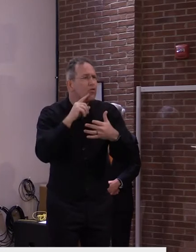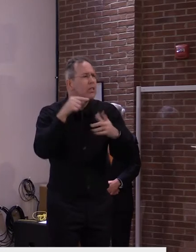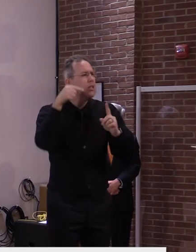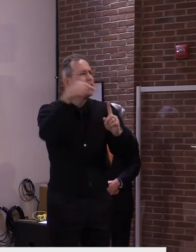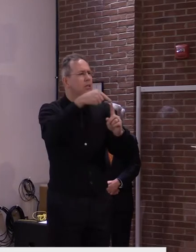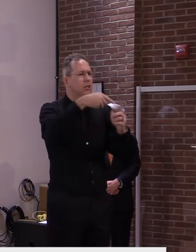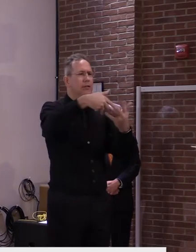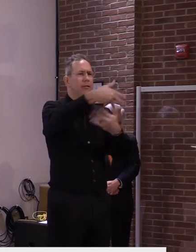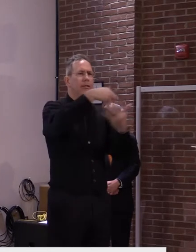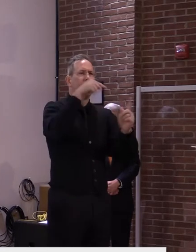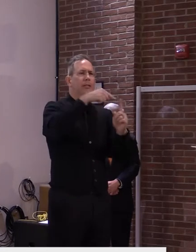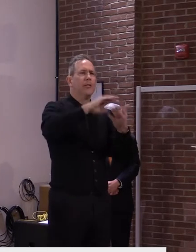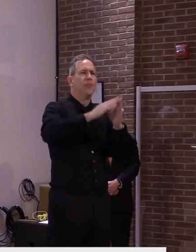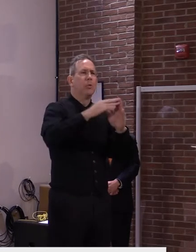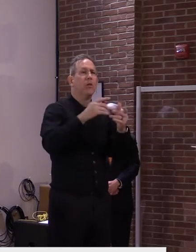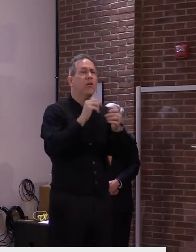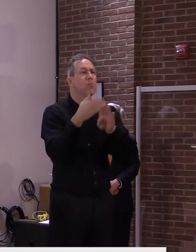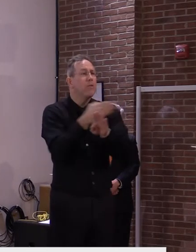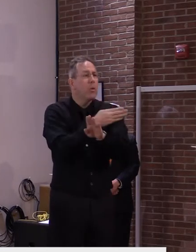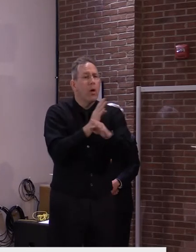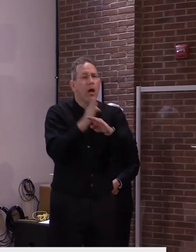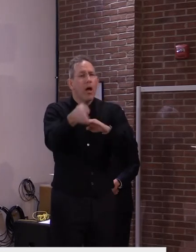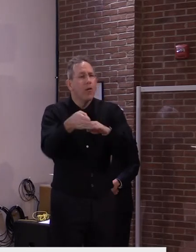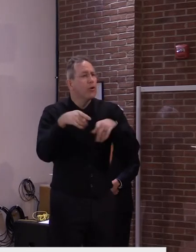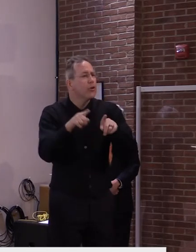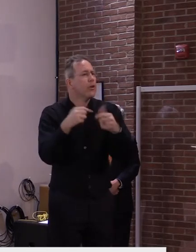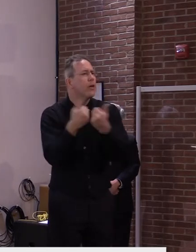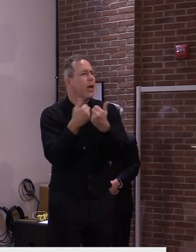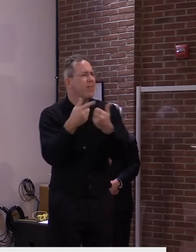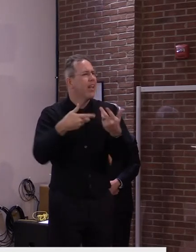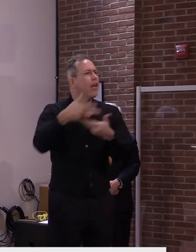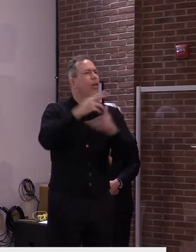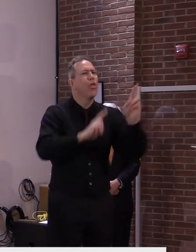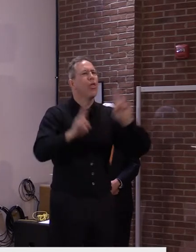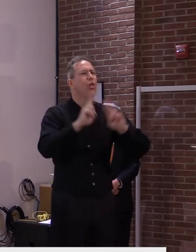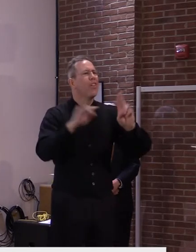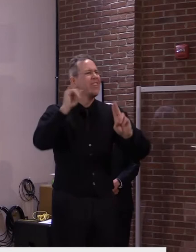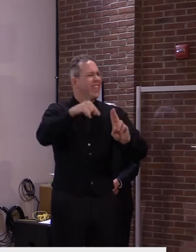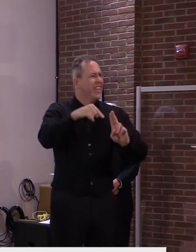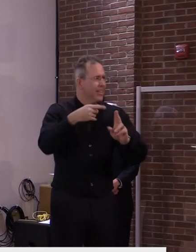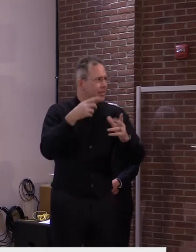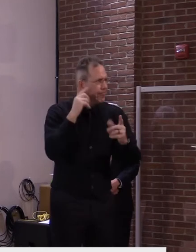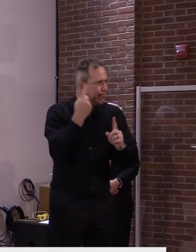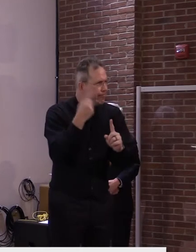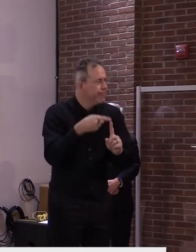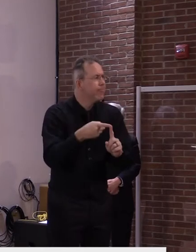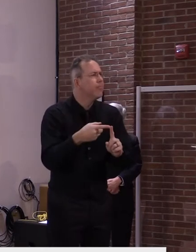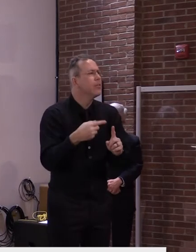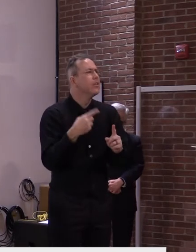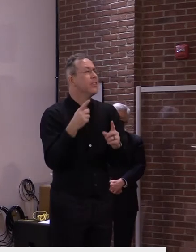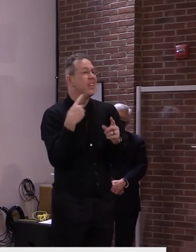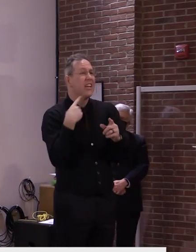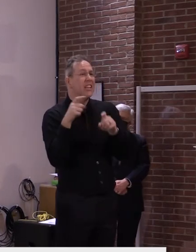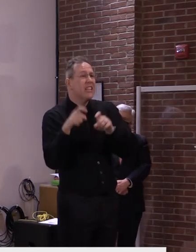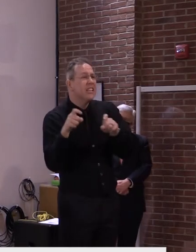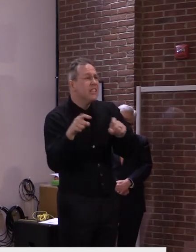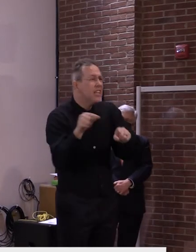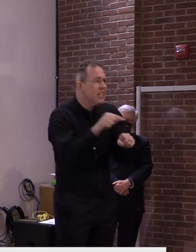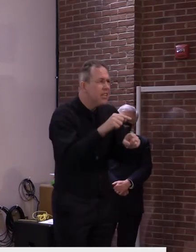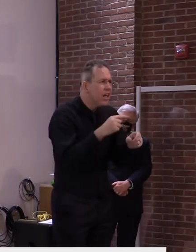I just provided. Our positivity rate has actually gone down even further. It's now 2.0%. And the